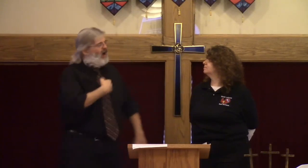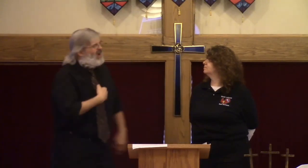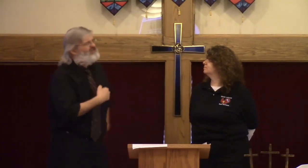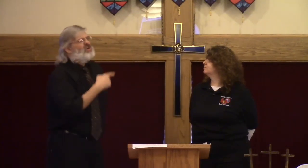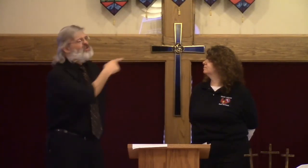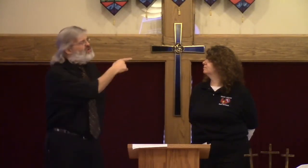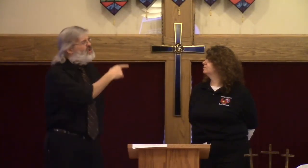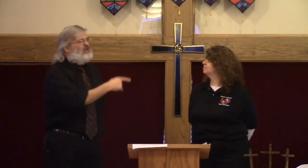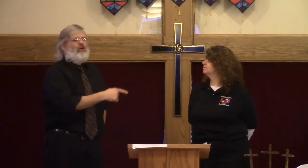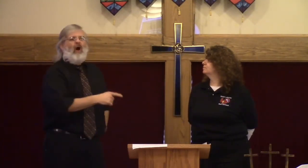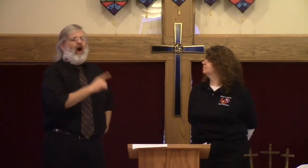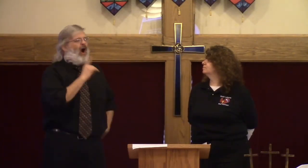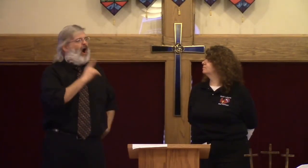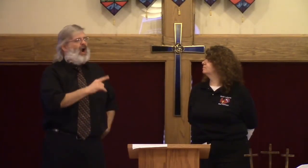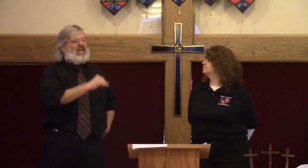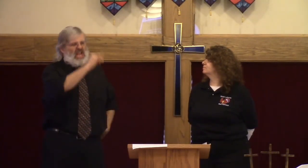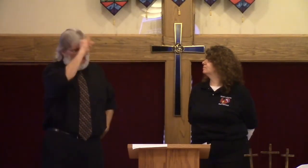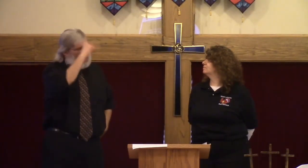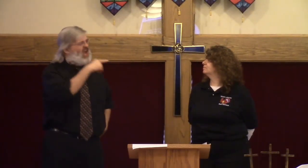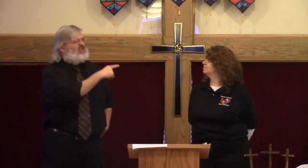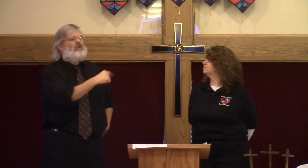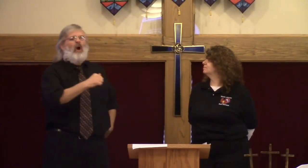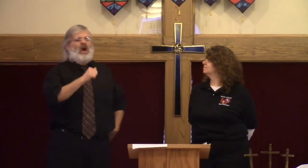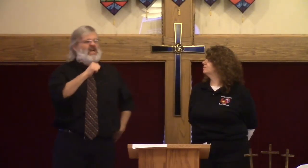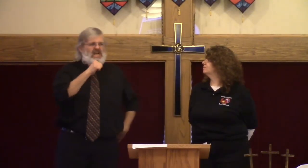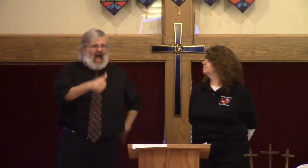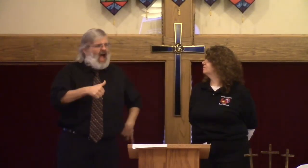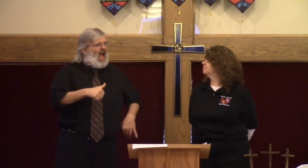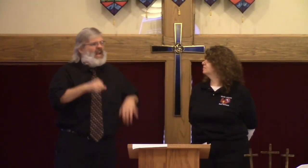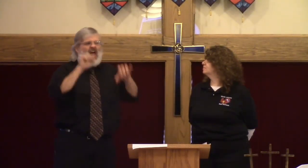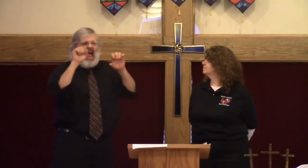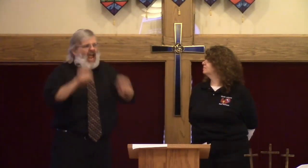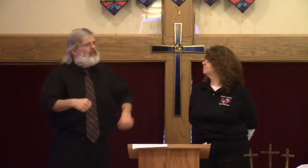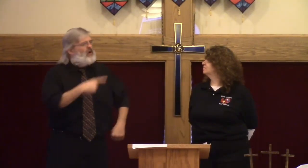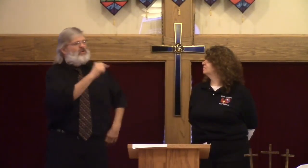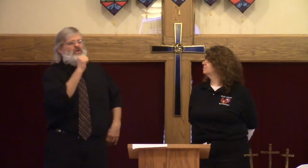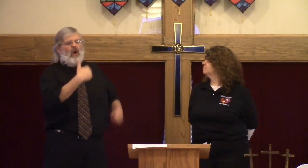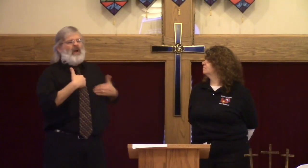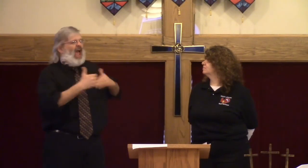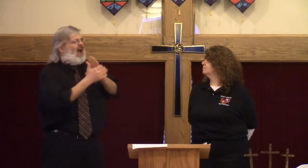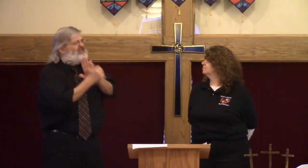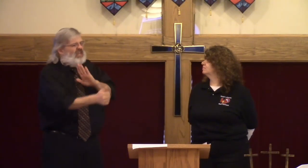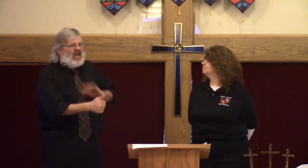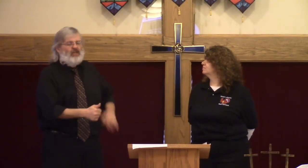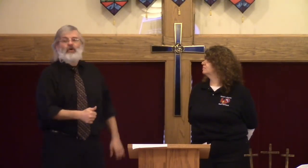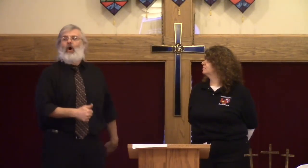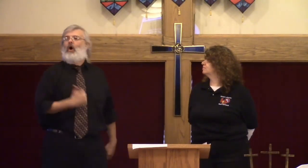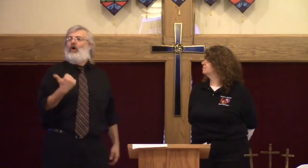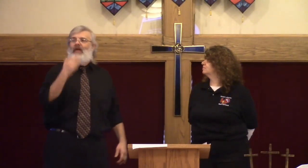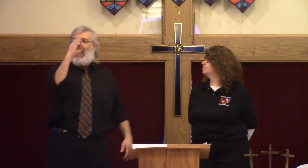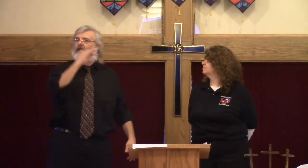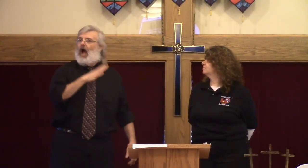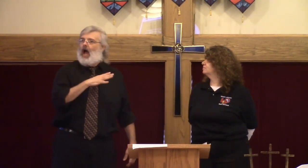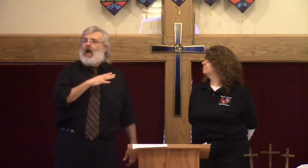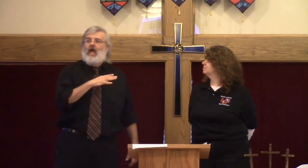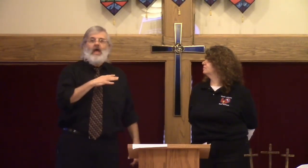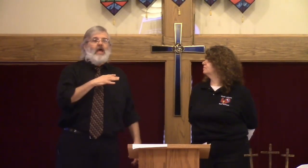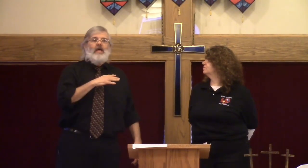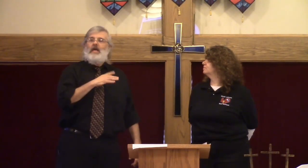me, you are an idiot, you are not able, you don't have skills. Oh, that guy, he